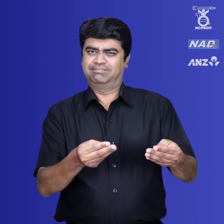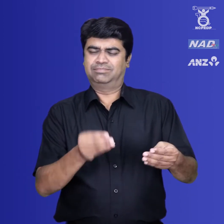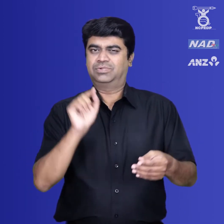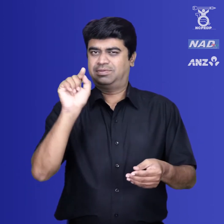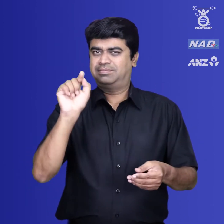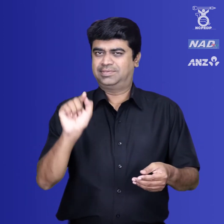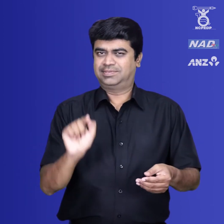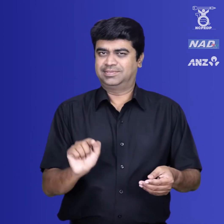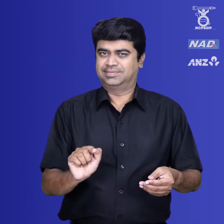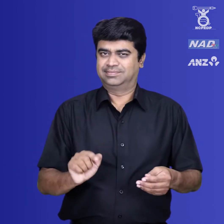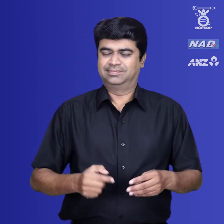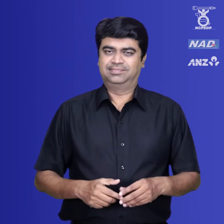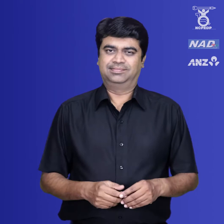to provide